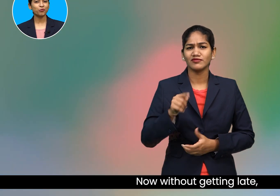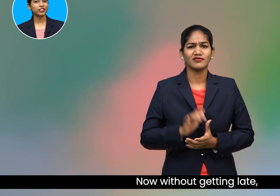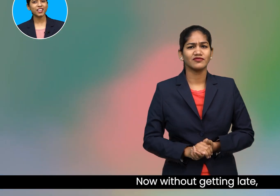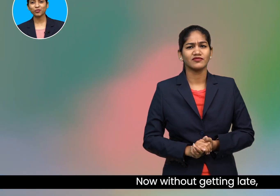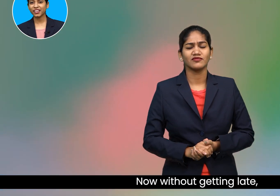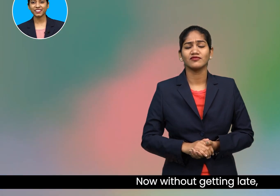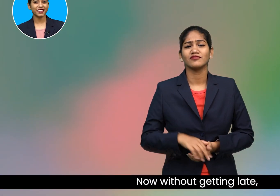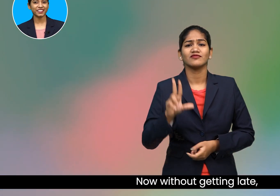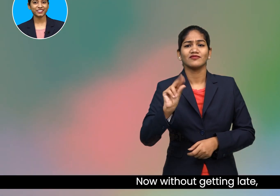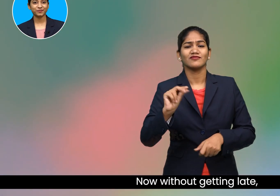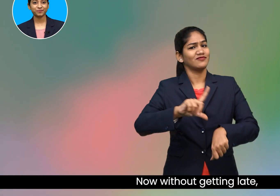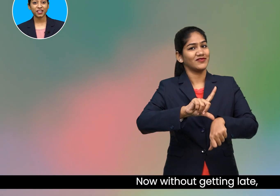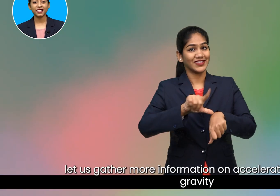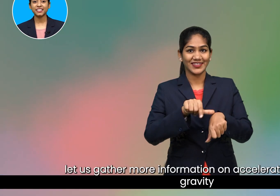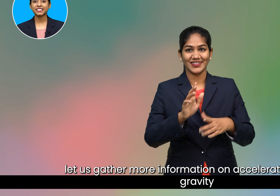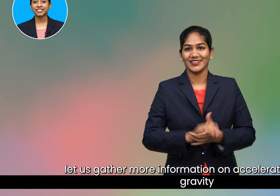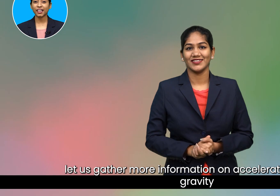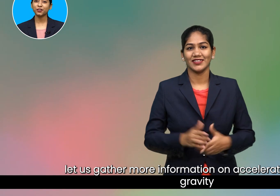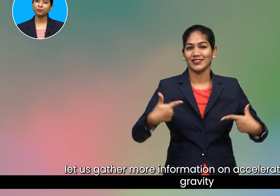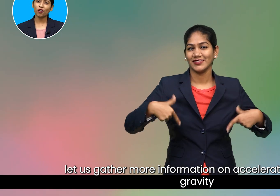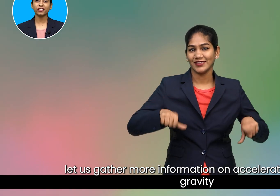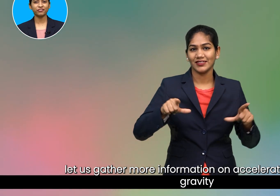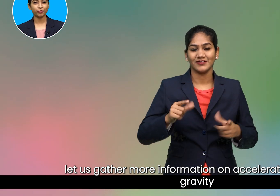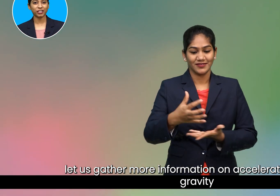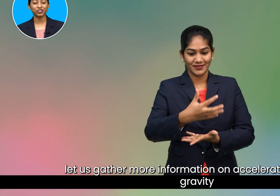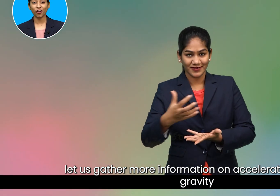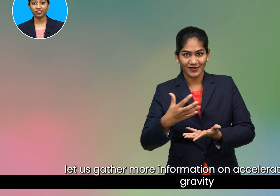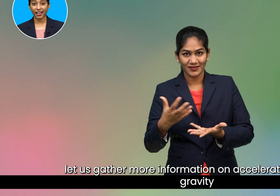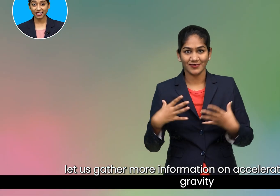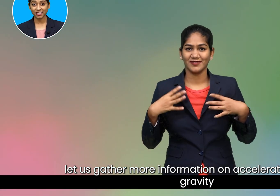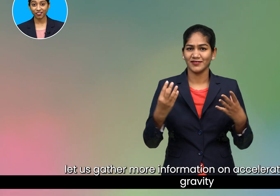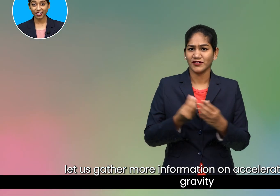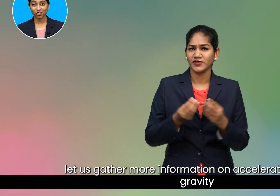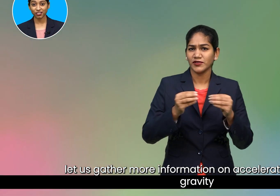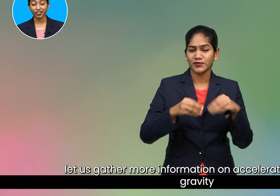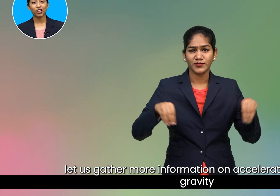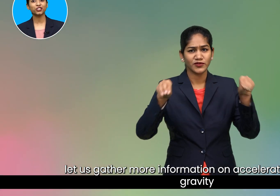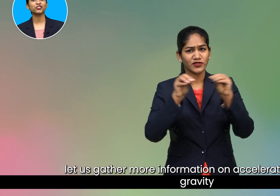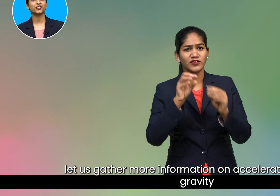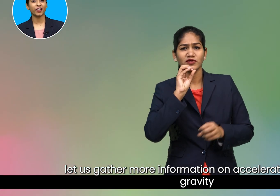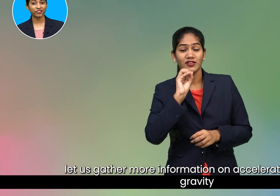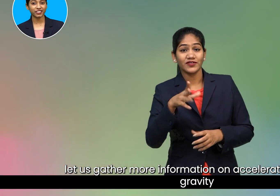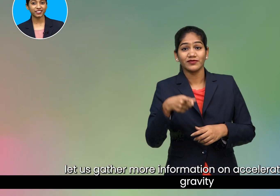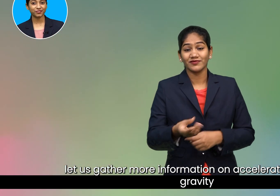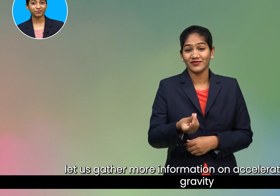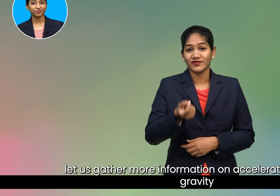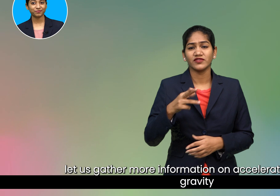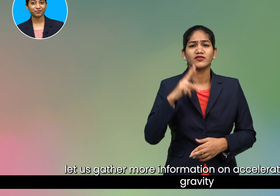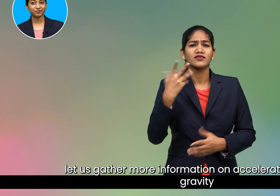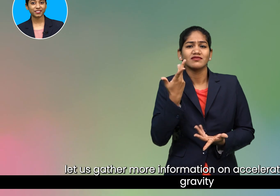Now, without getting late, let us gather more information on acceleration due to